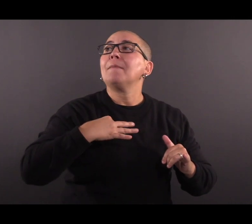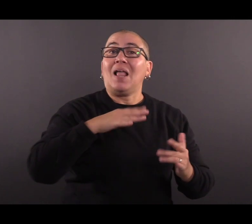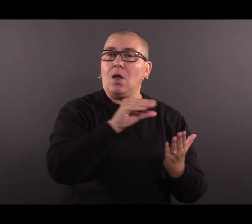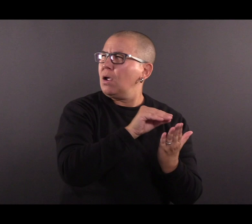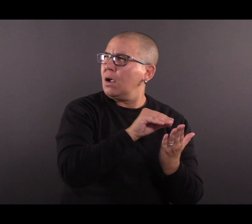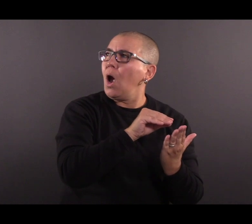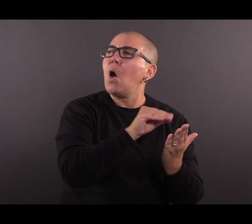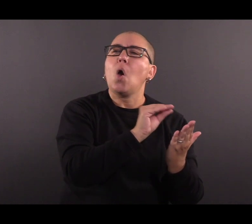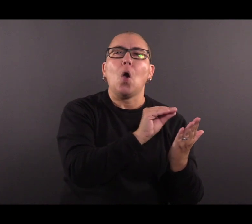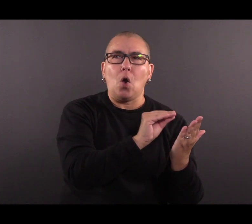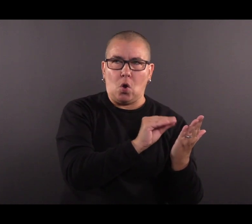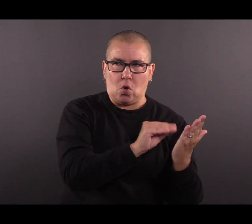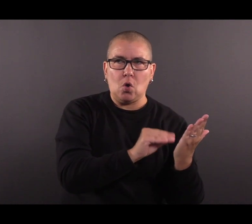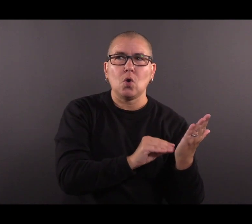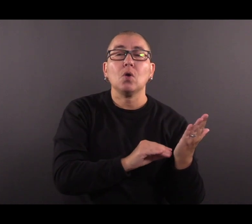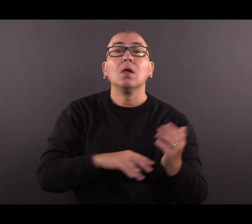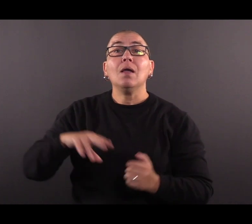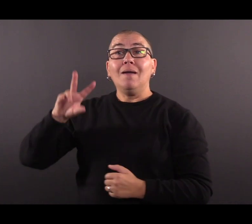with your application.